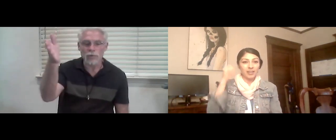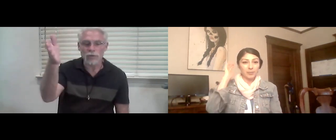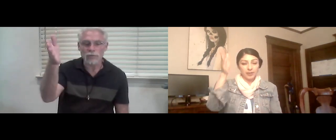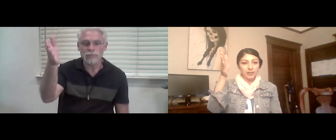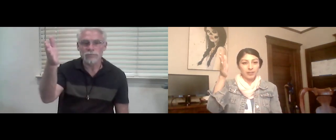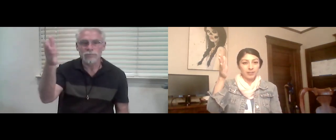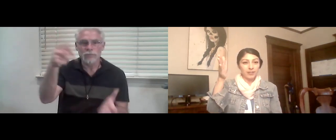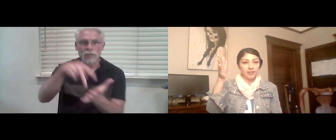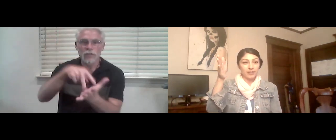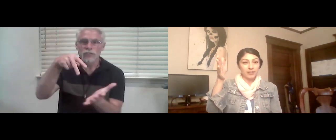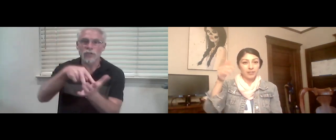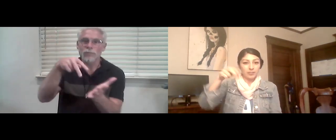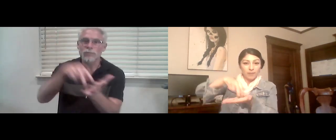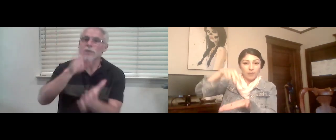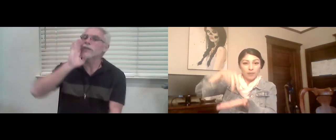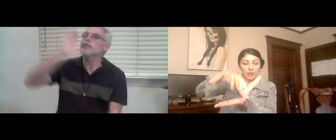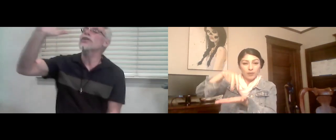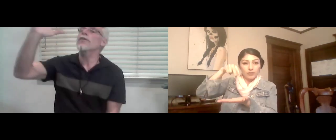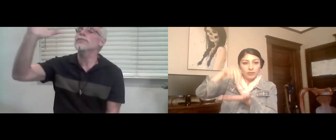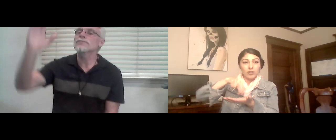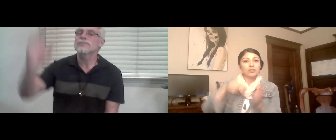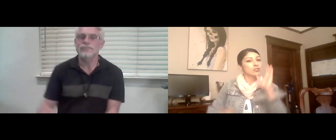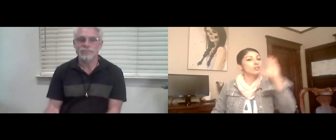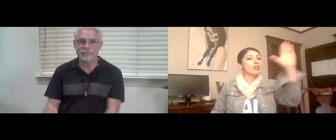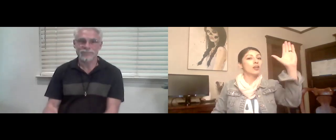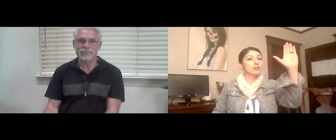I will jump and shout.